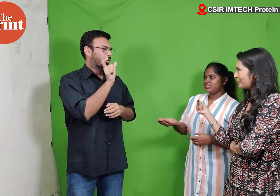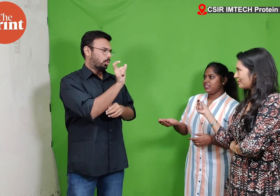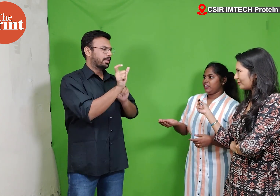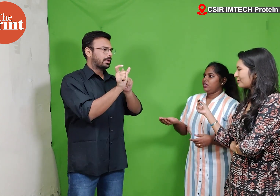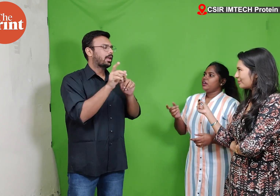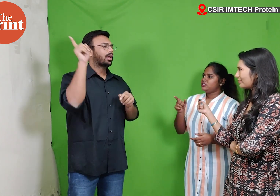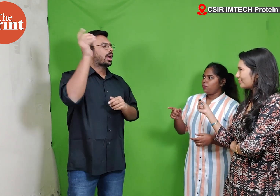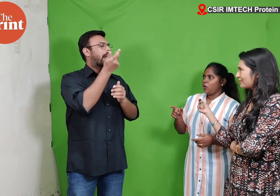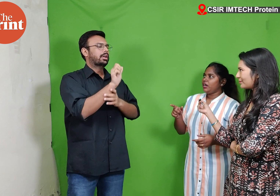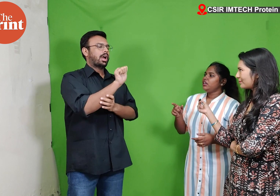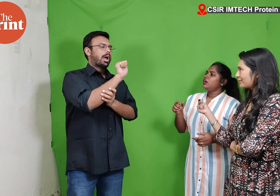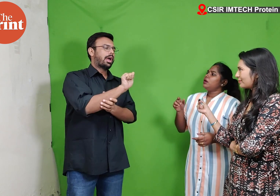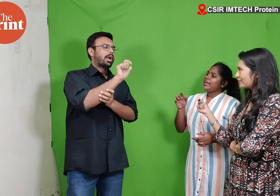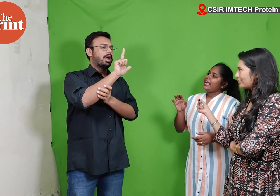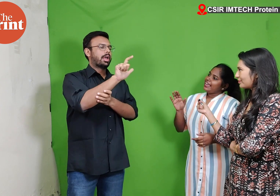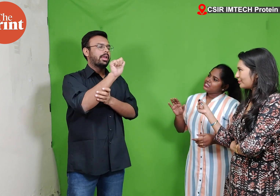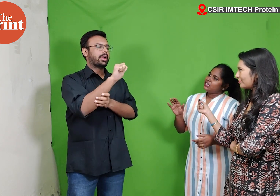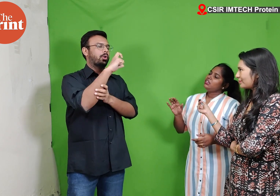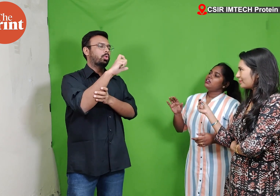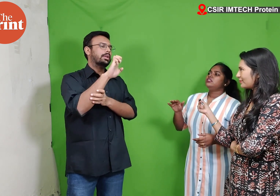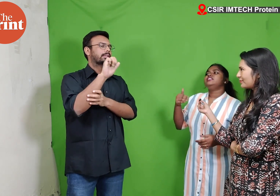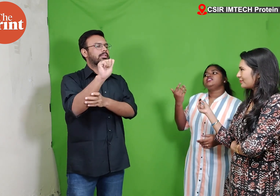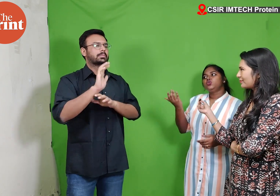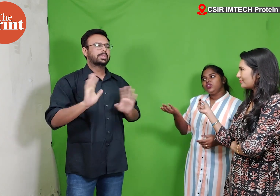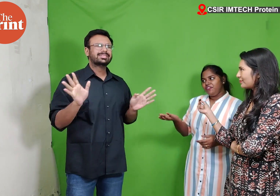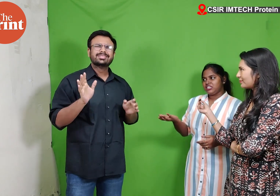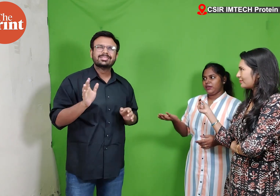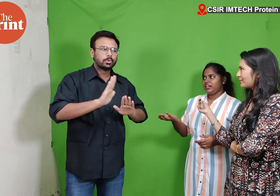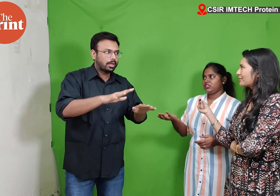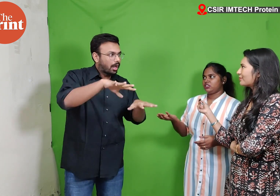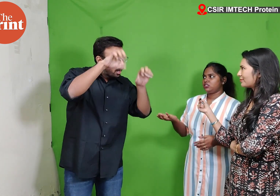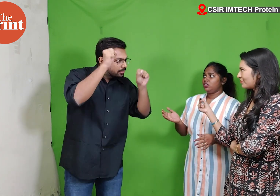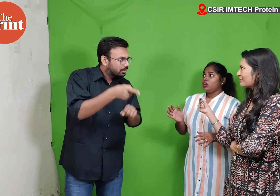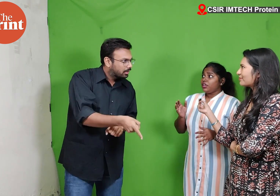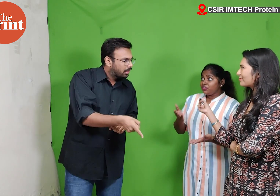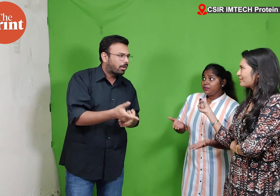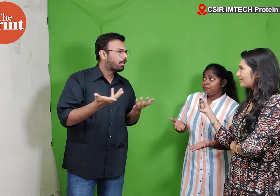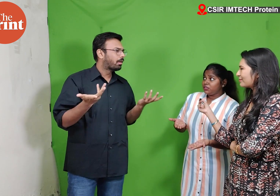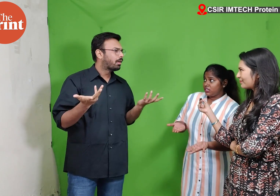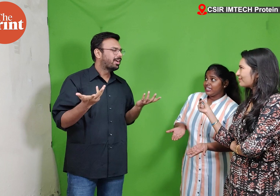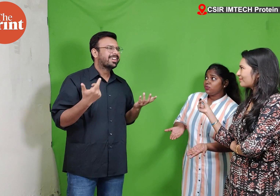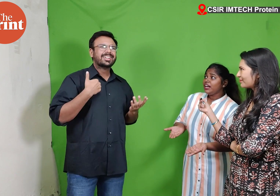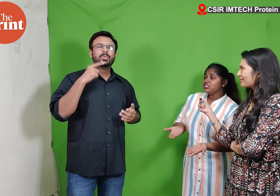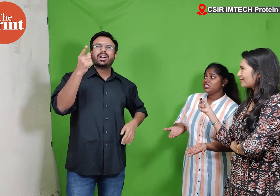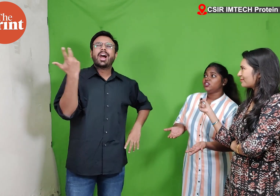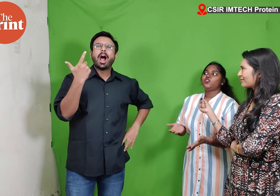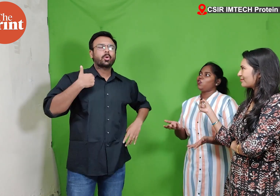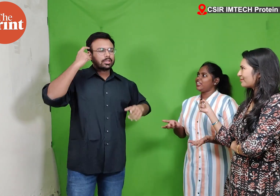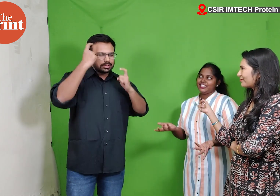they represent algae with fingerspelling like algae. Deaf kids may not understand that. So, I thought about it